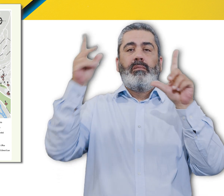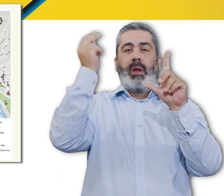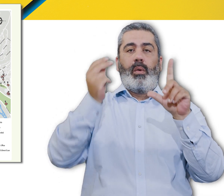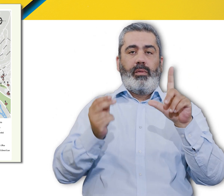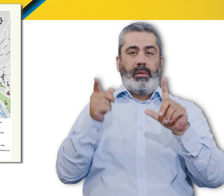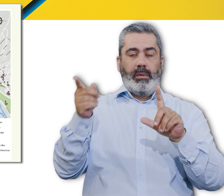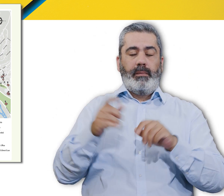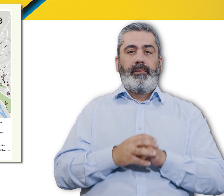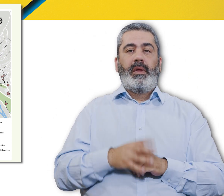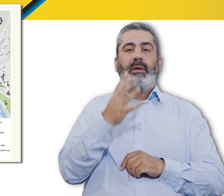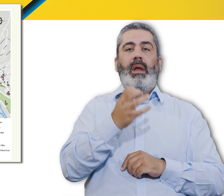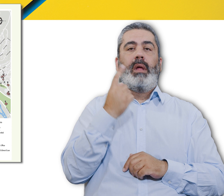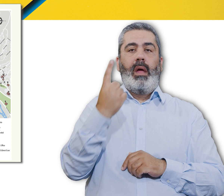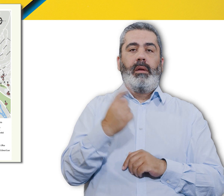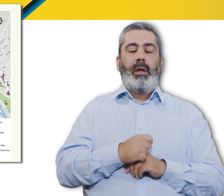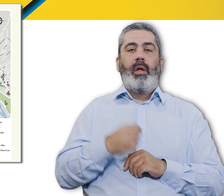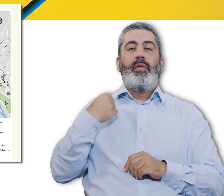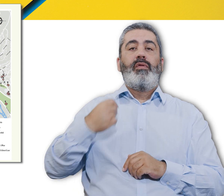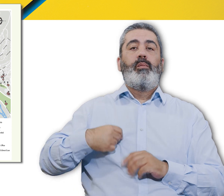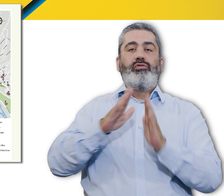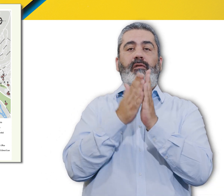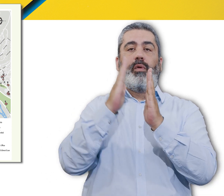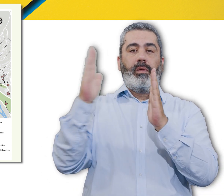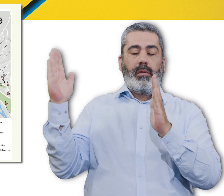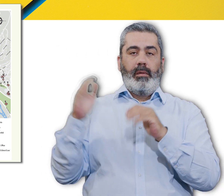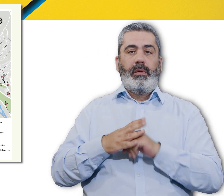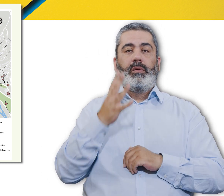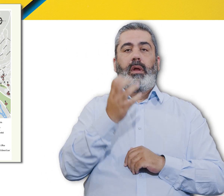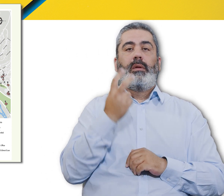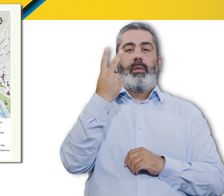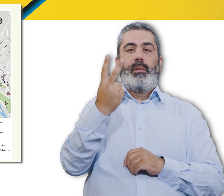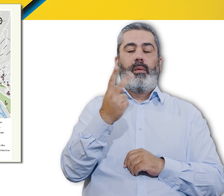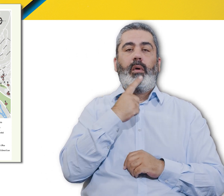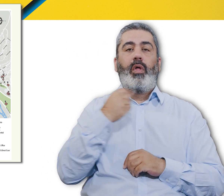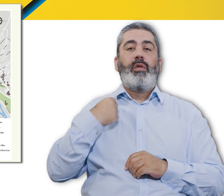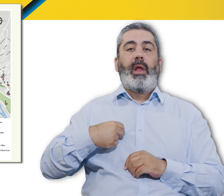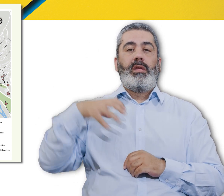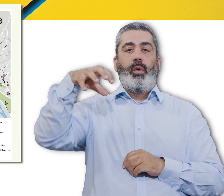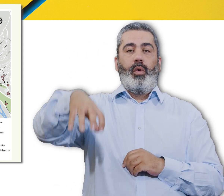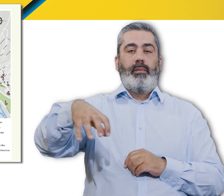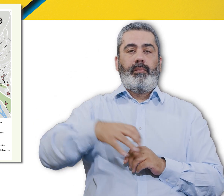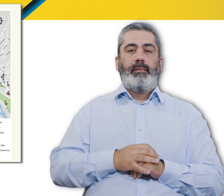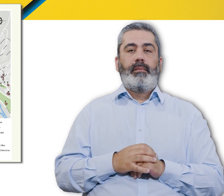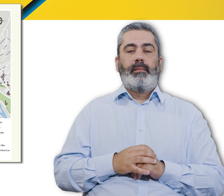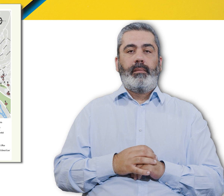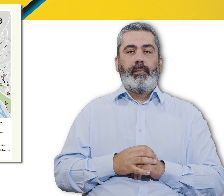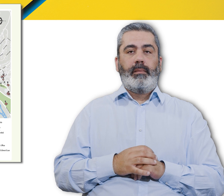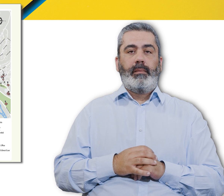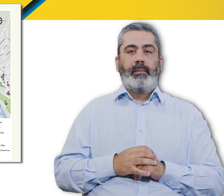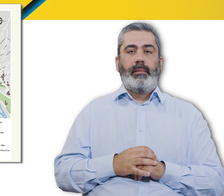Information Office. 39. Central Park. 40. Cultural Center and Edward Lee Art